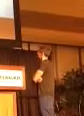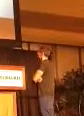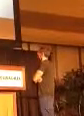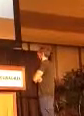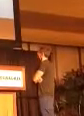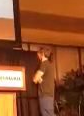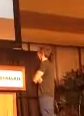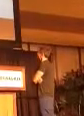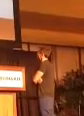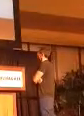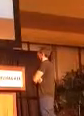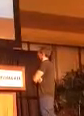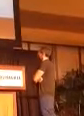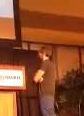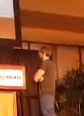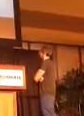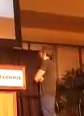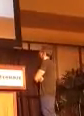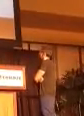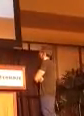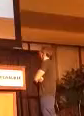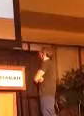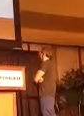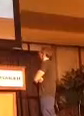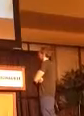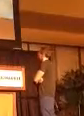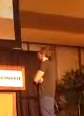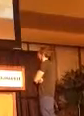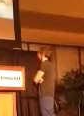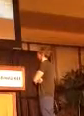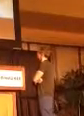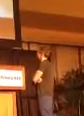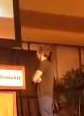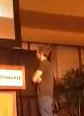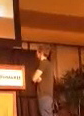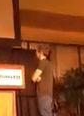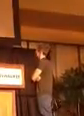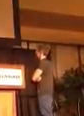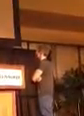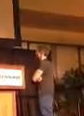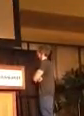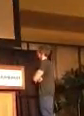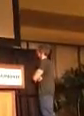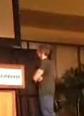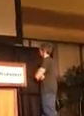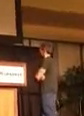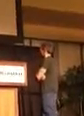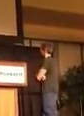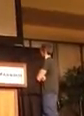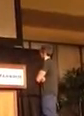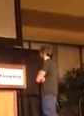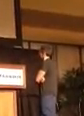'Cause sometimes fate and your dreams will collide.